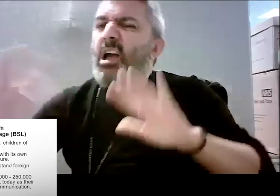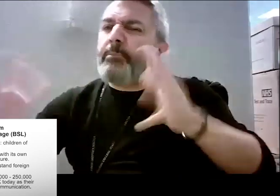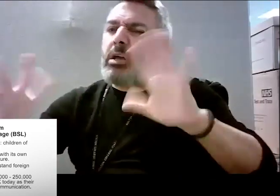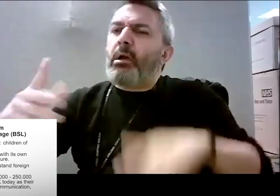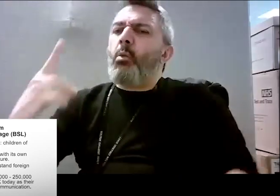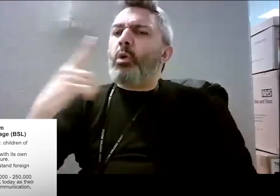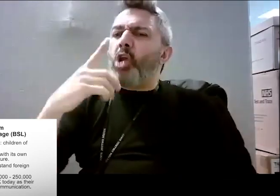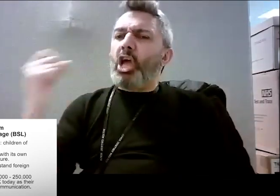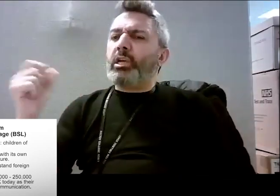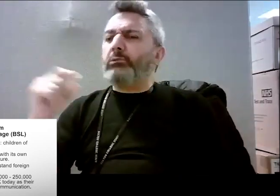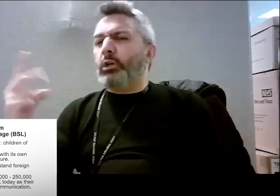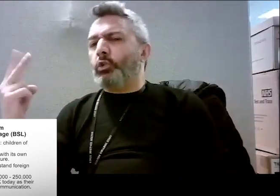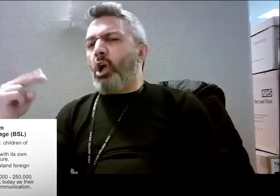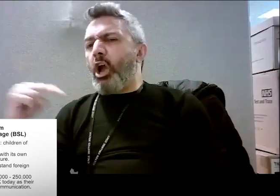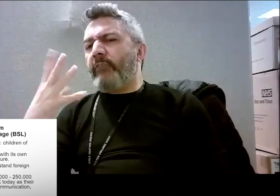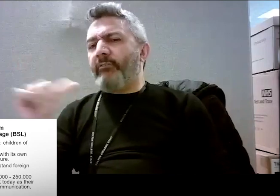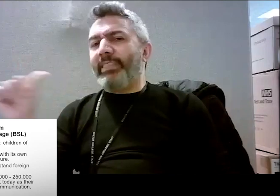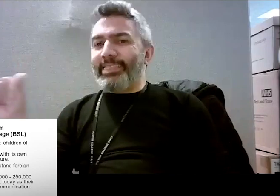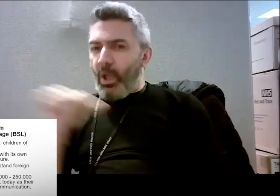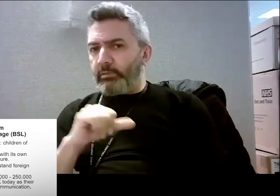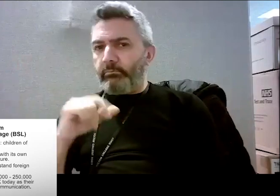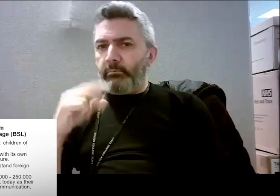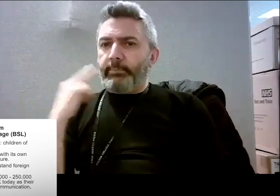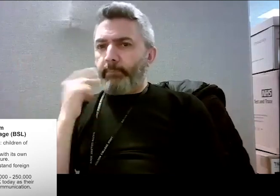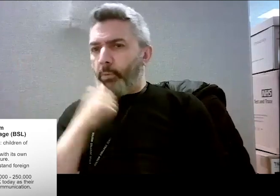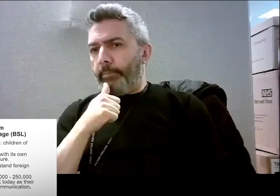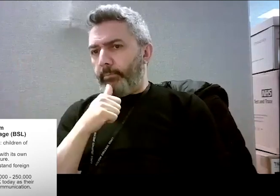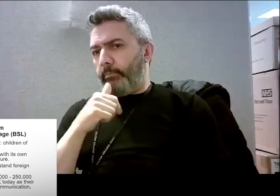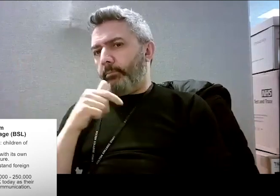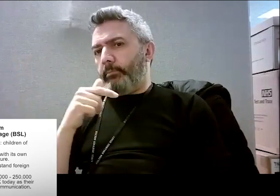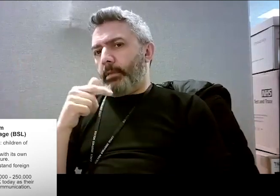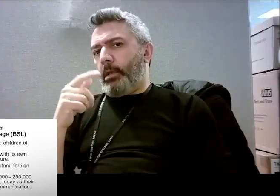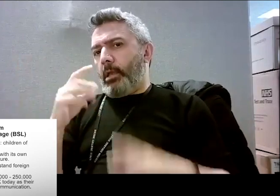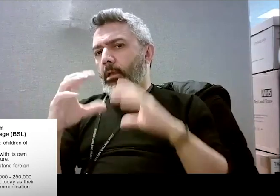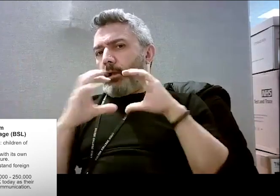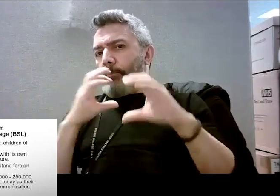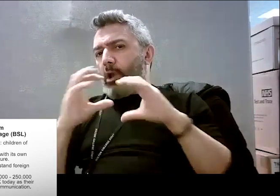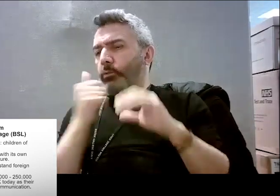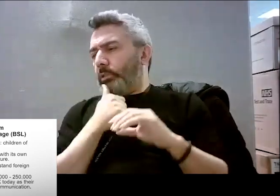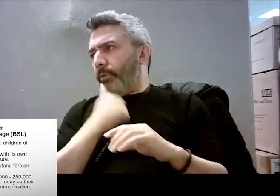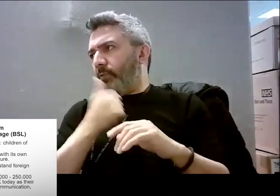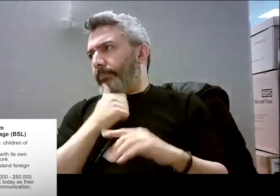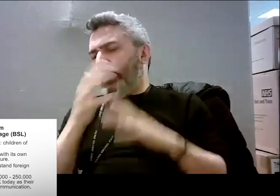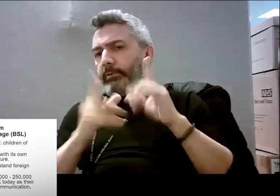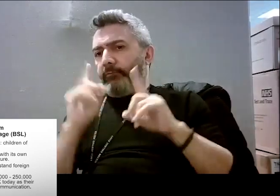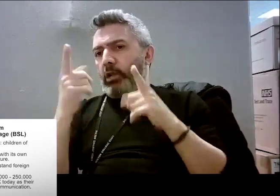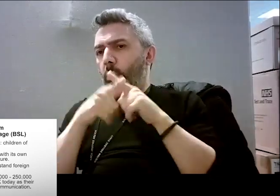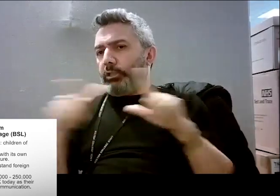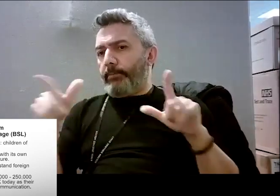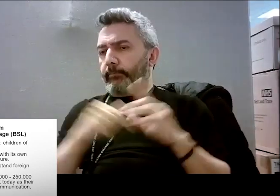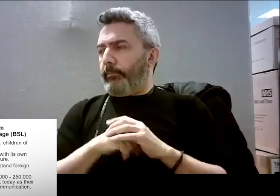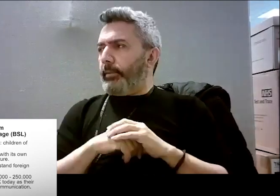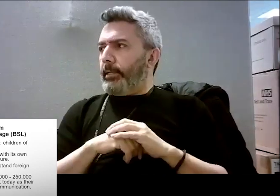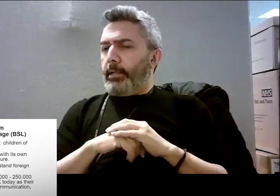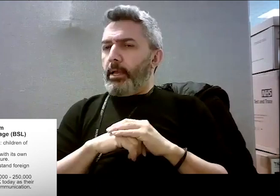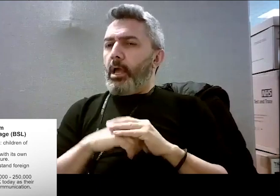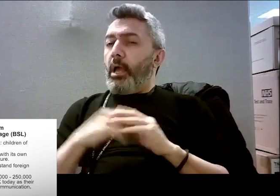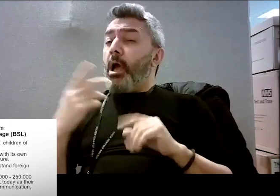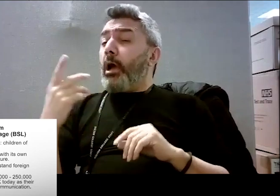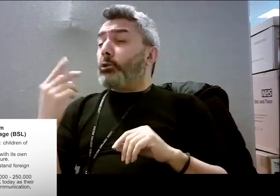So there's around about between 100 to 250,000 people using British Sign Language as their